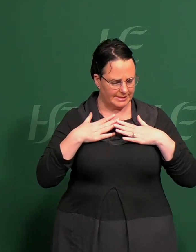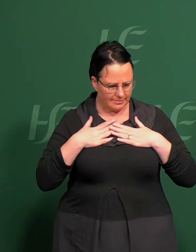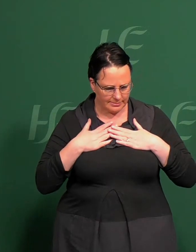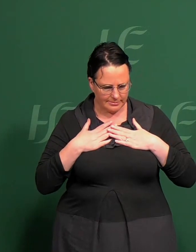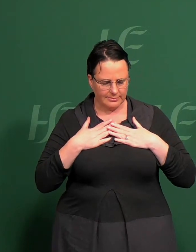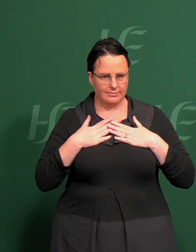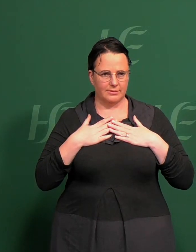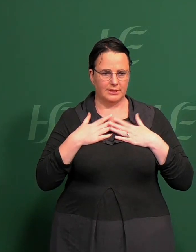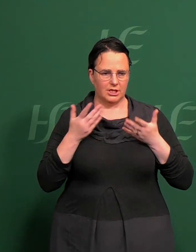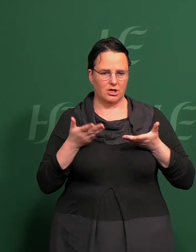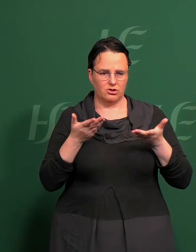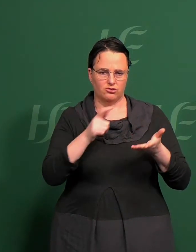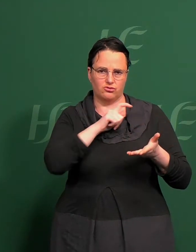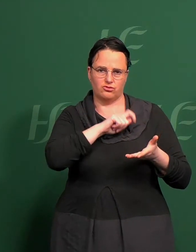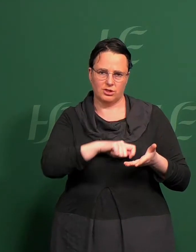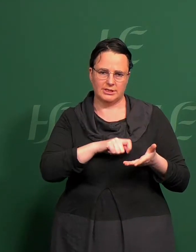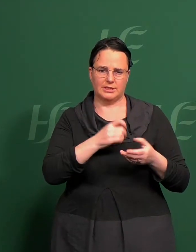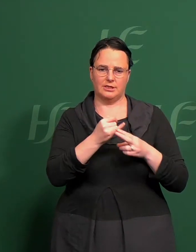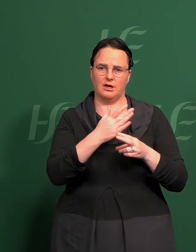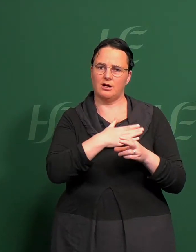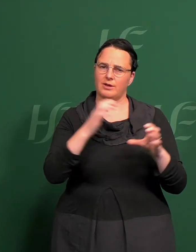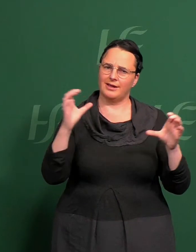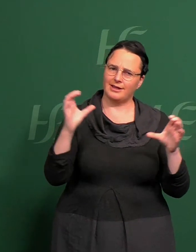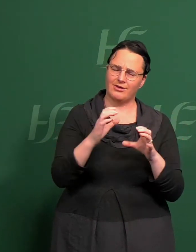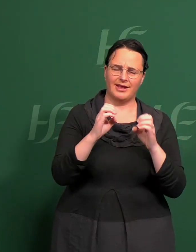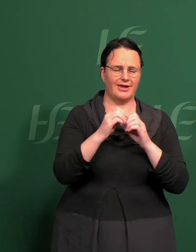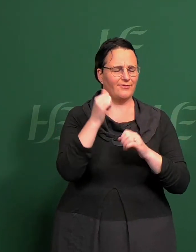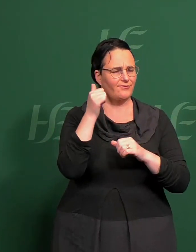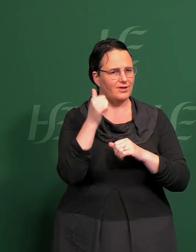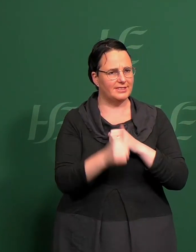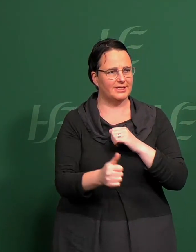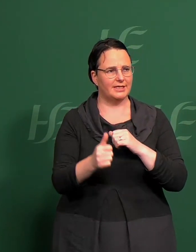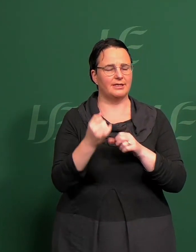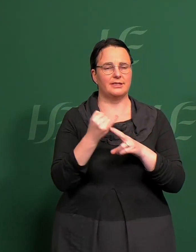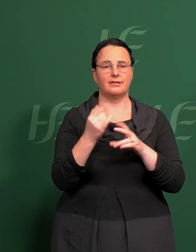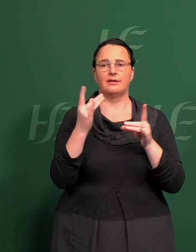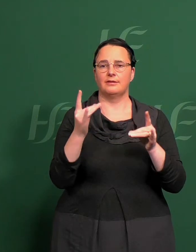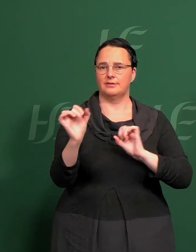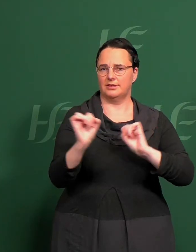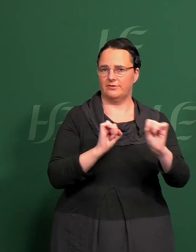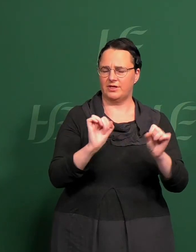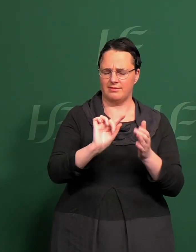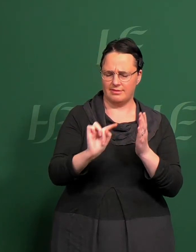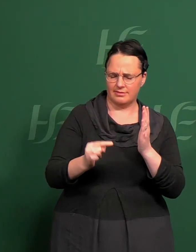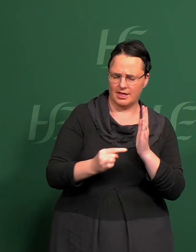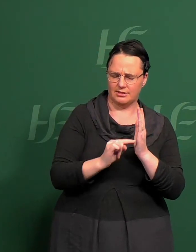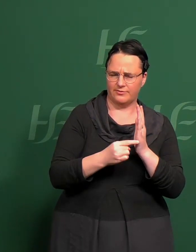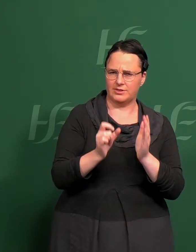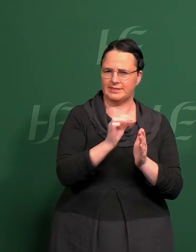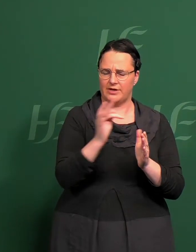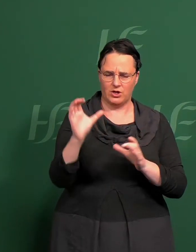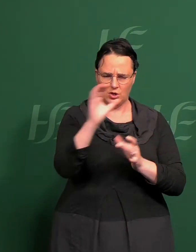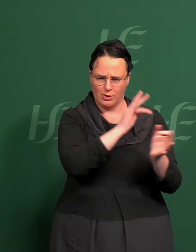themselves in our trust and care. And every day, all over the health services, thousands of our staff